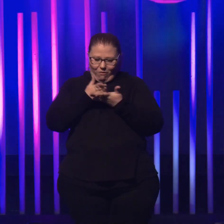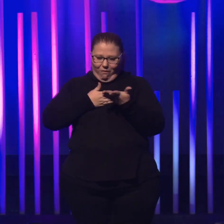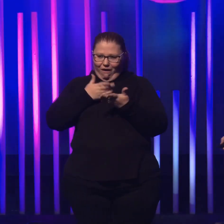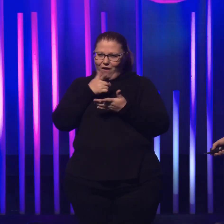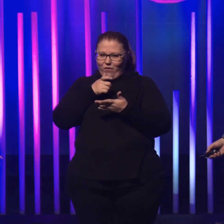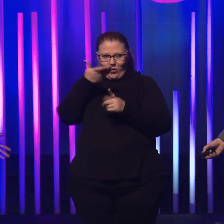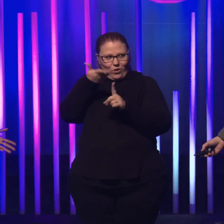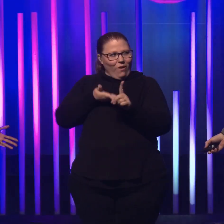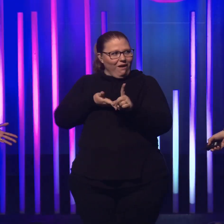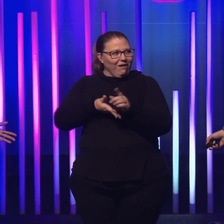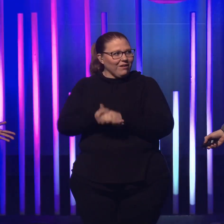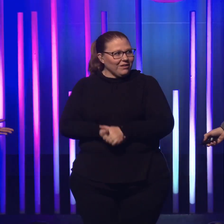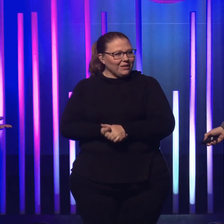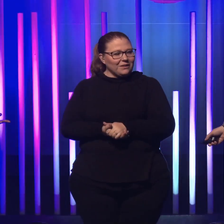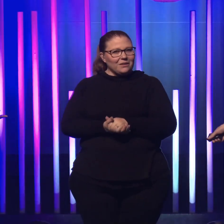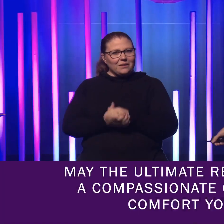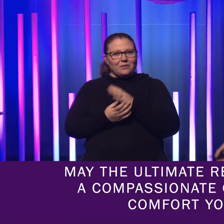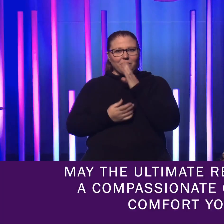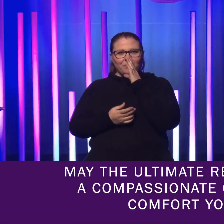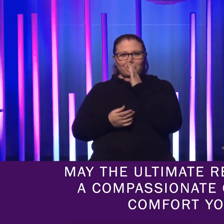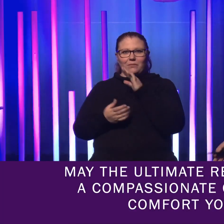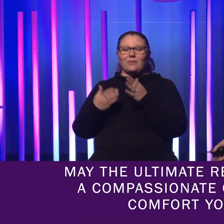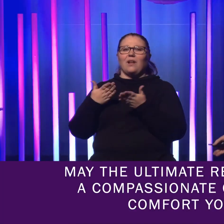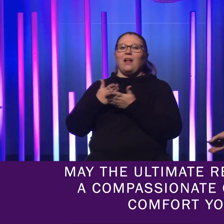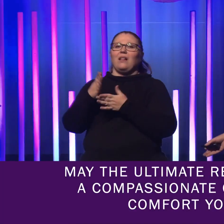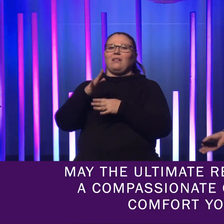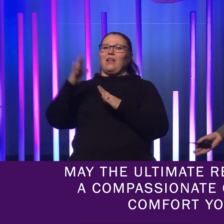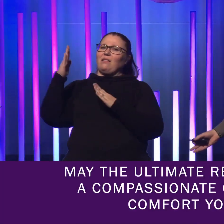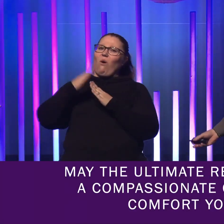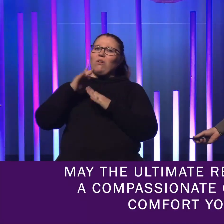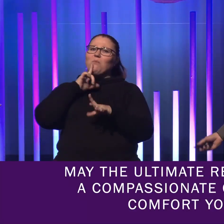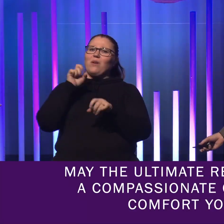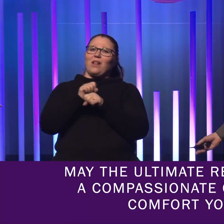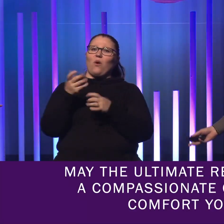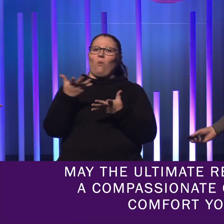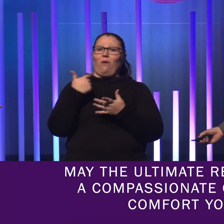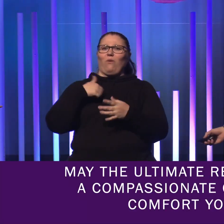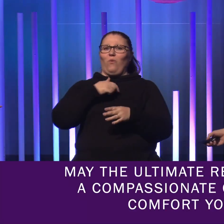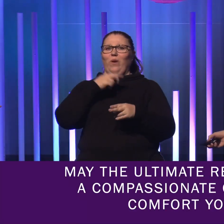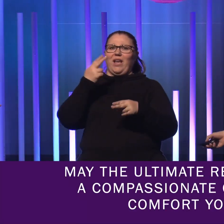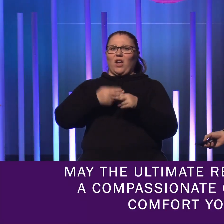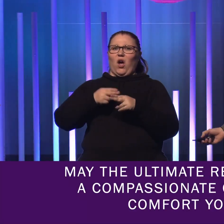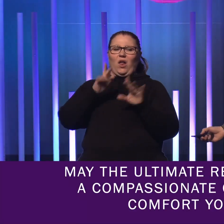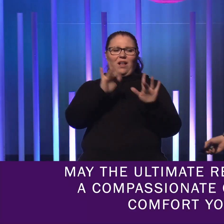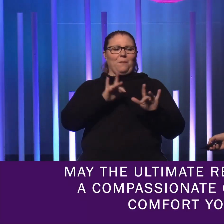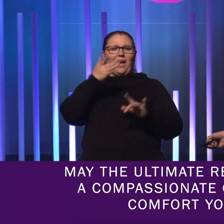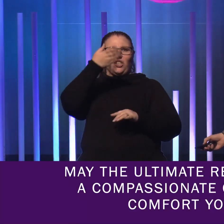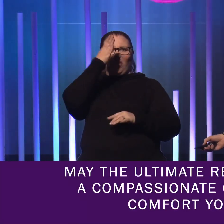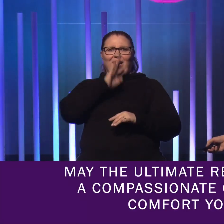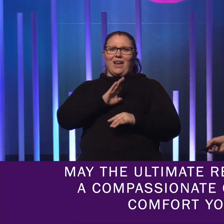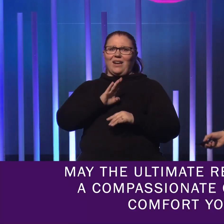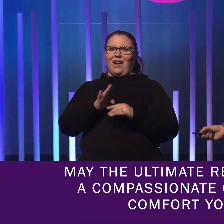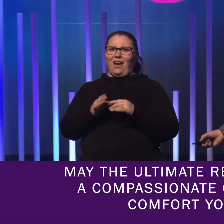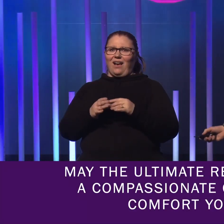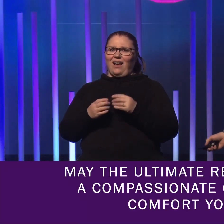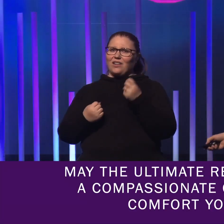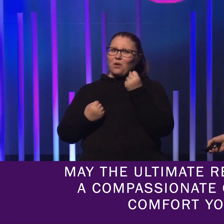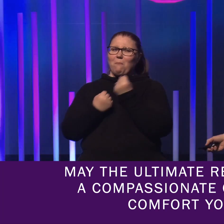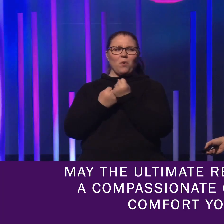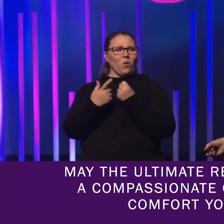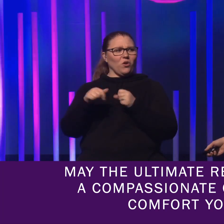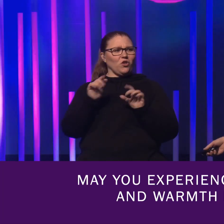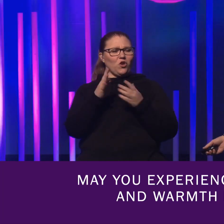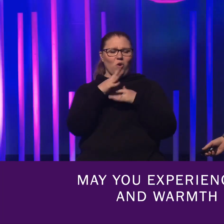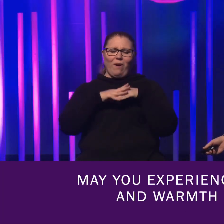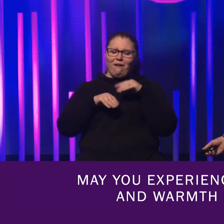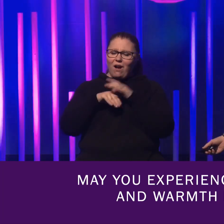are. May the ultimate reality, what we call a compassionate God, hold you and comfort you this